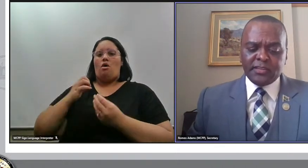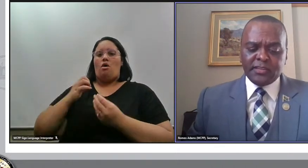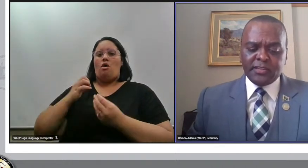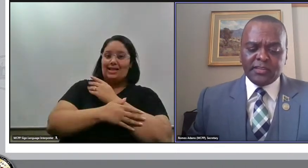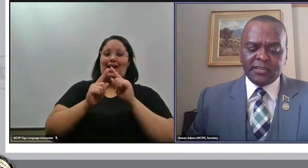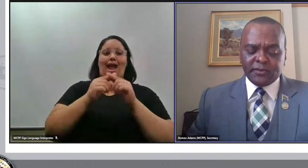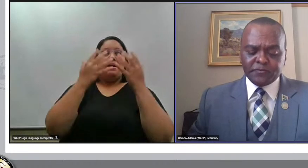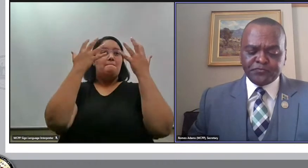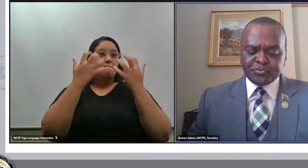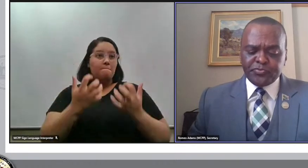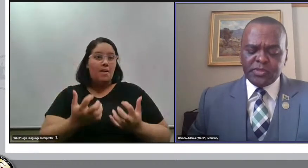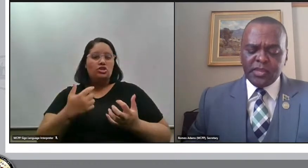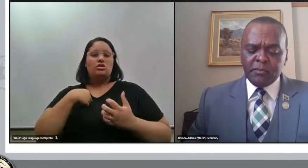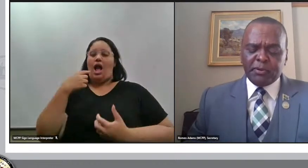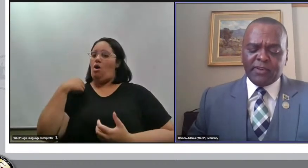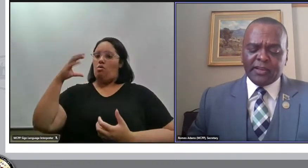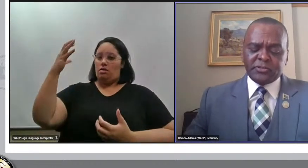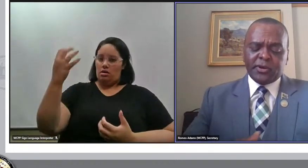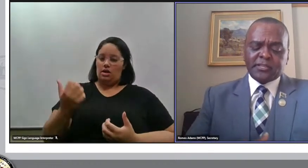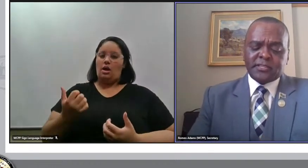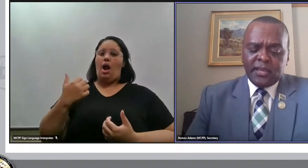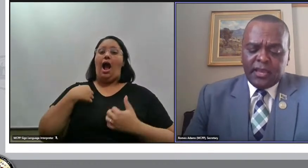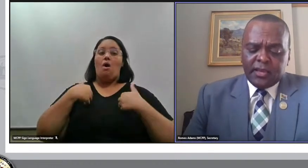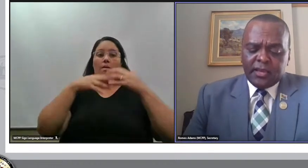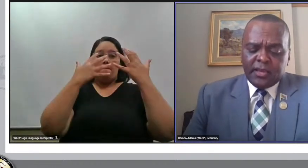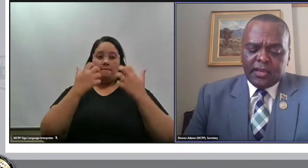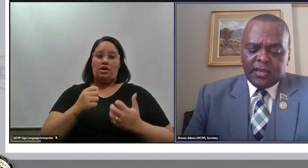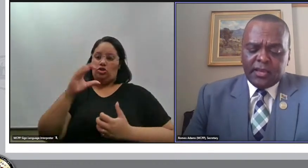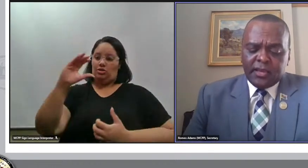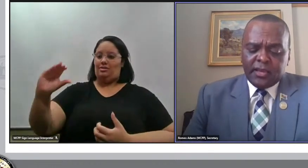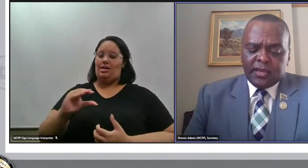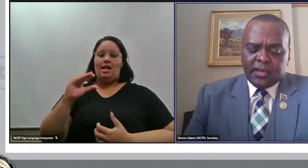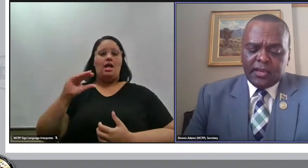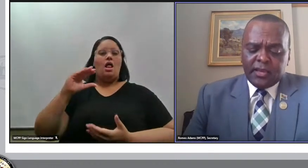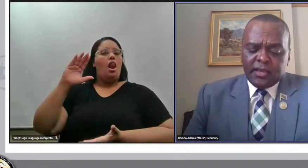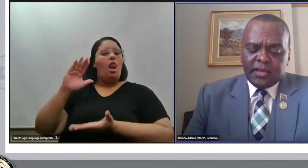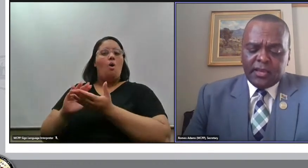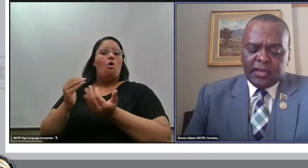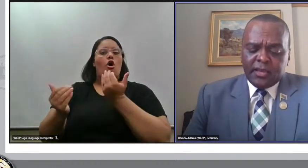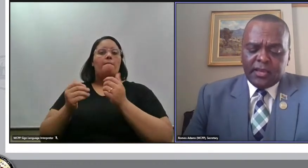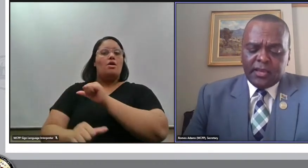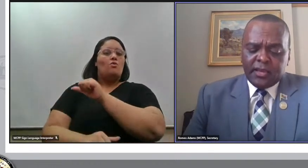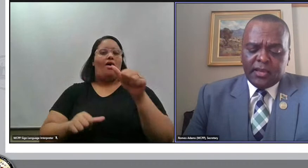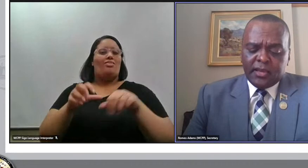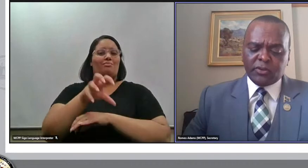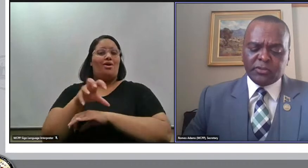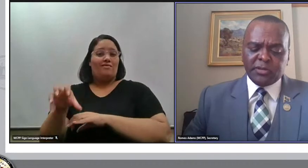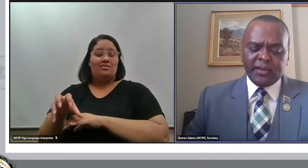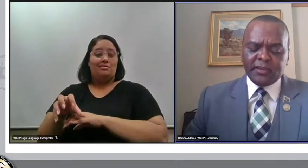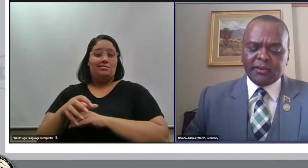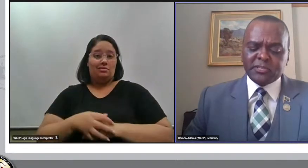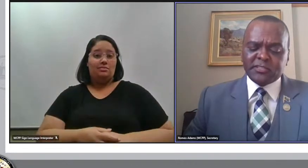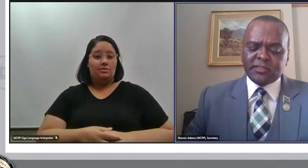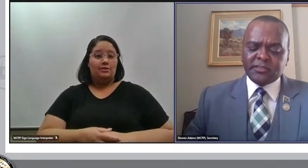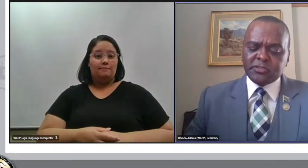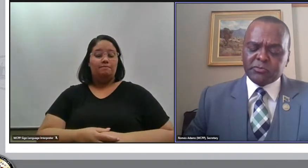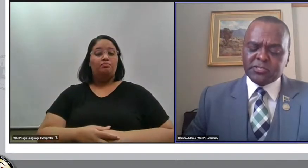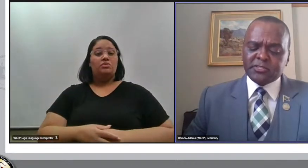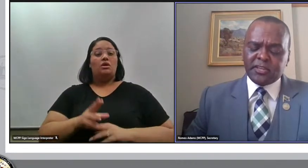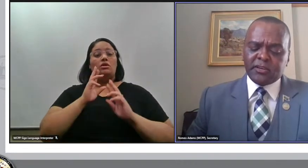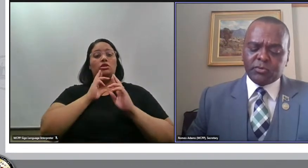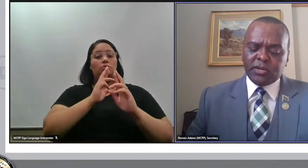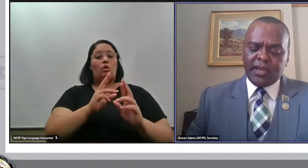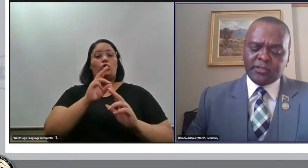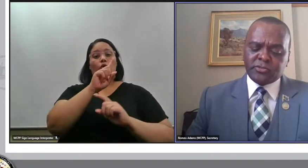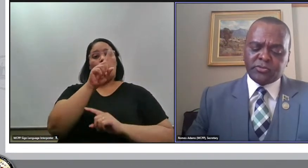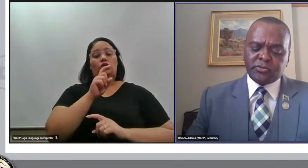the least number of funding provided to us. Chairperson, responding to the question of Honourable Lekker, and Mr. Titus and